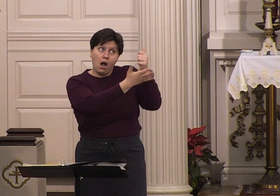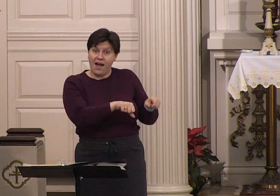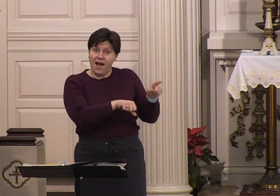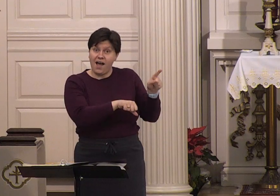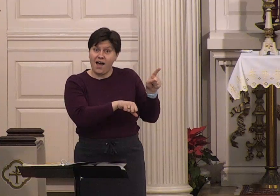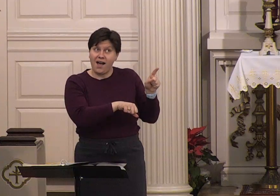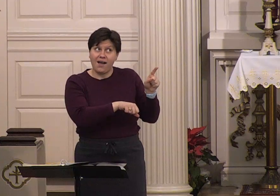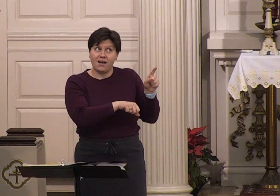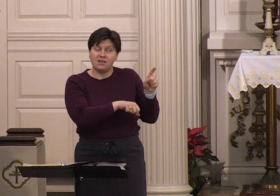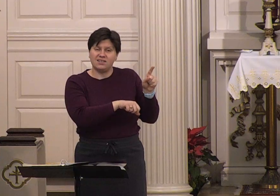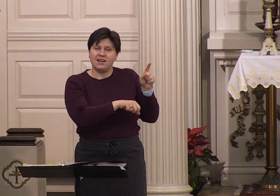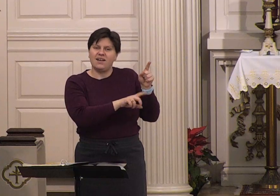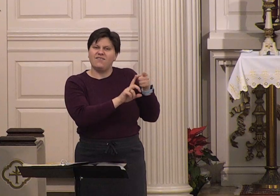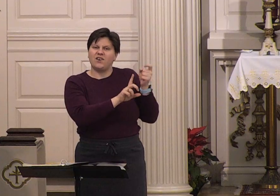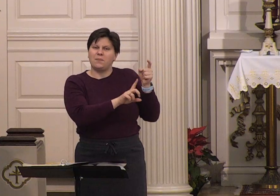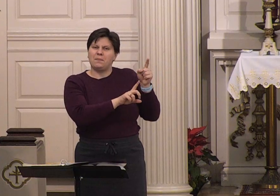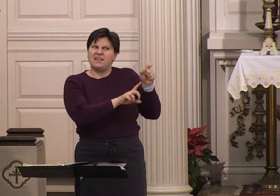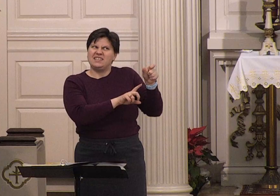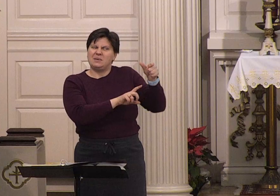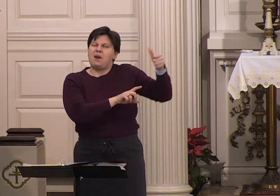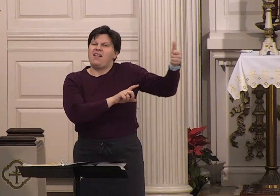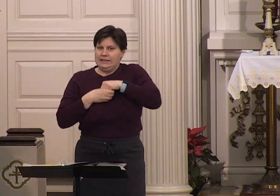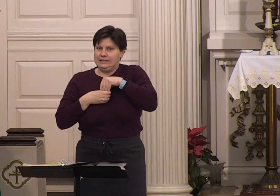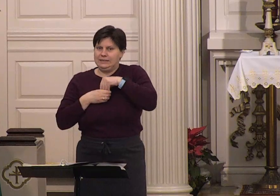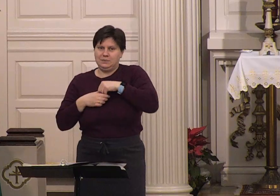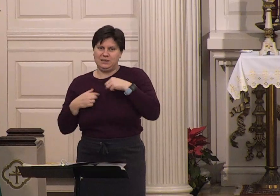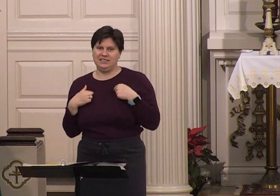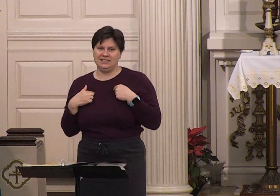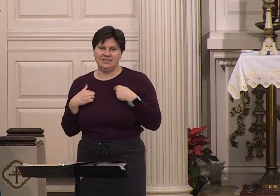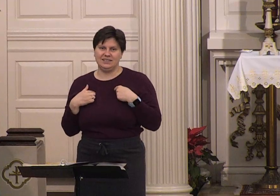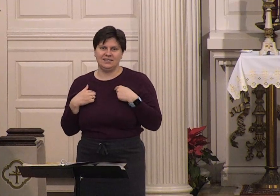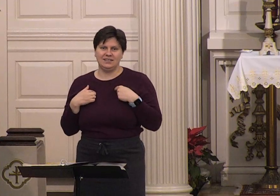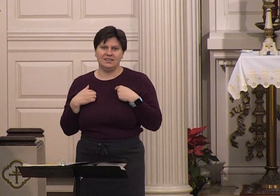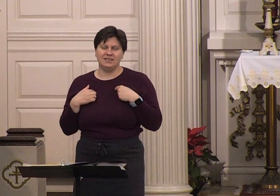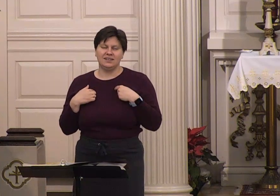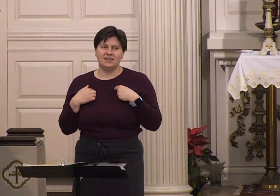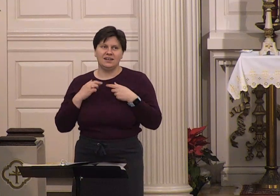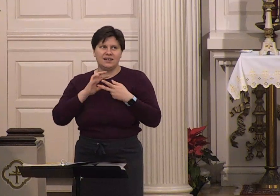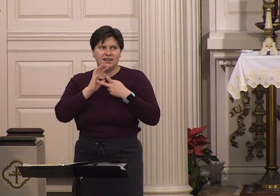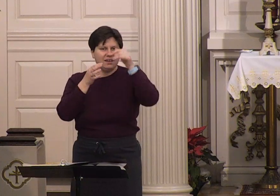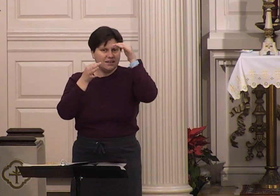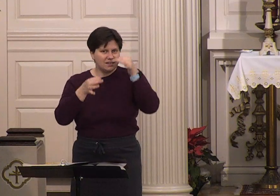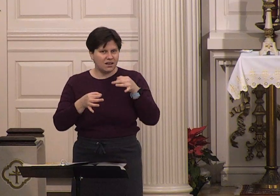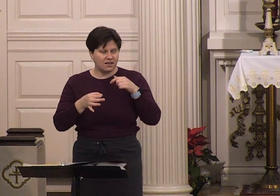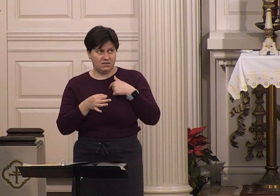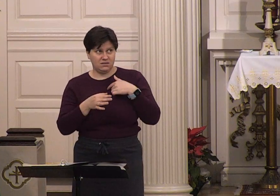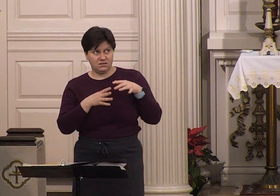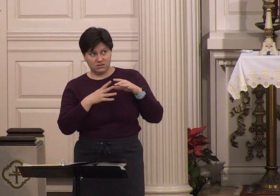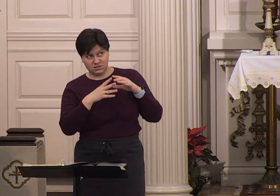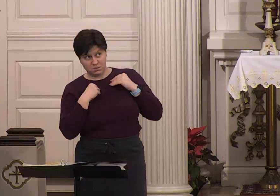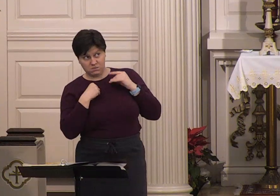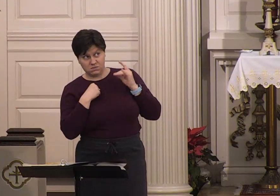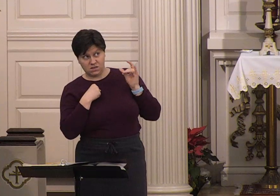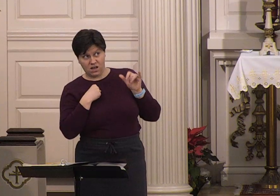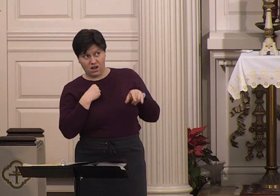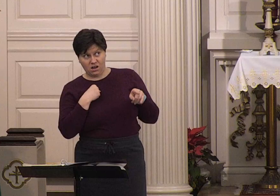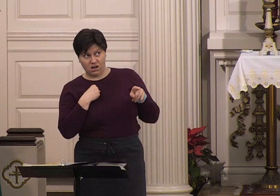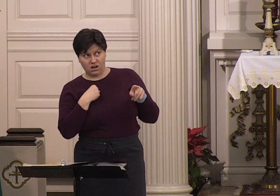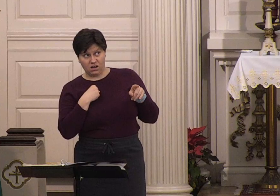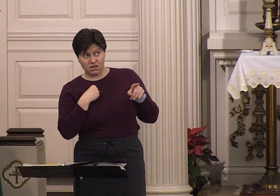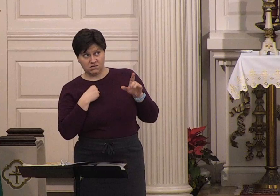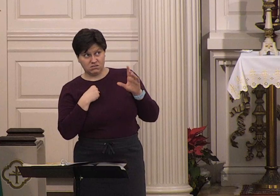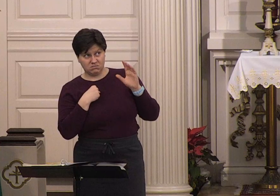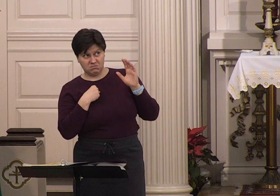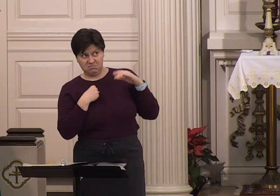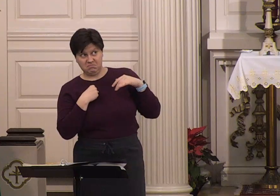it comes from someone else. And then we have to decide, do I accept this odd form of help from